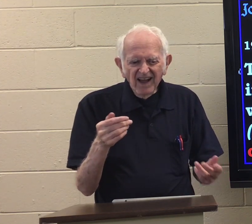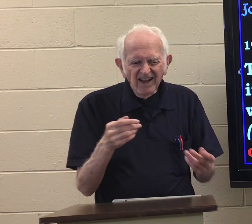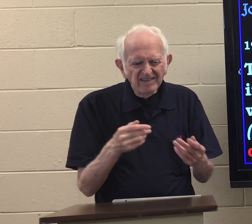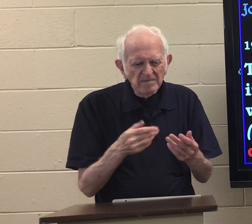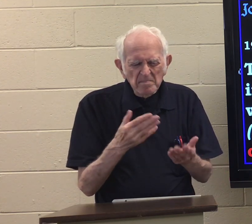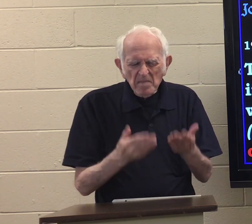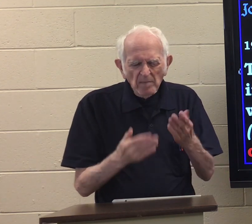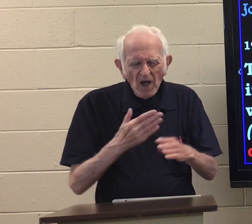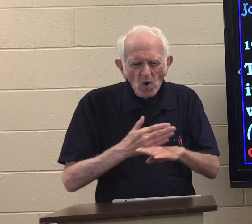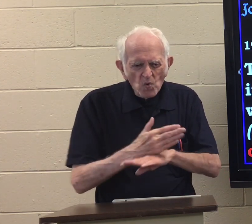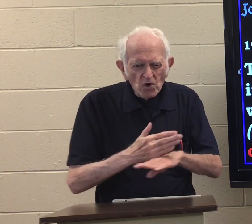a hill, maybe